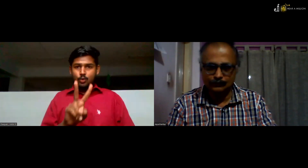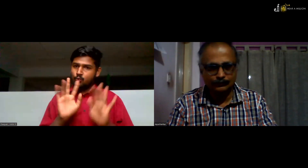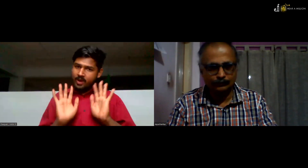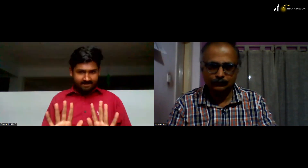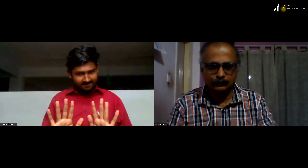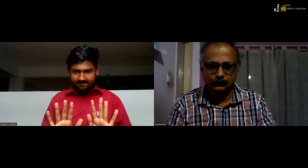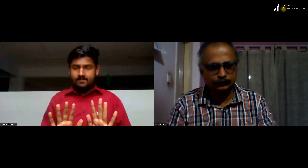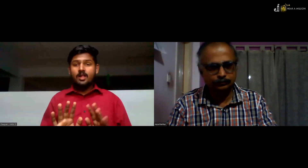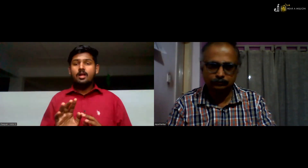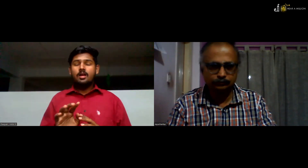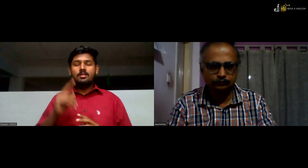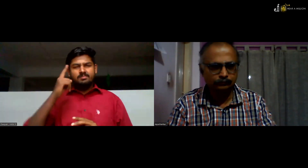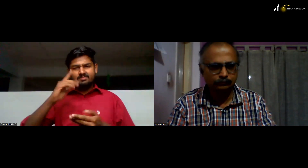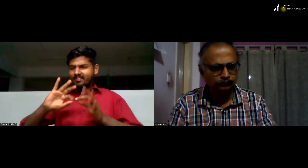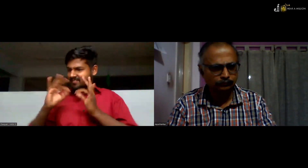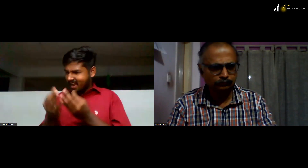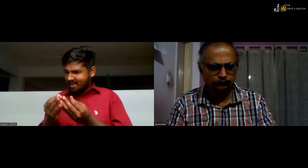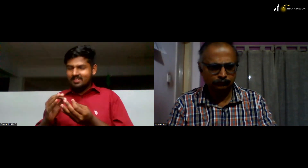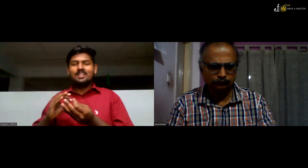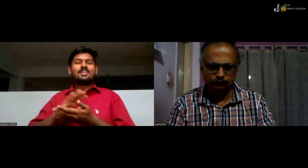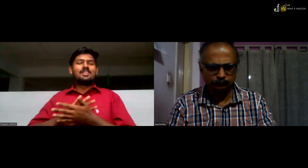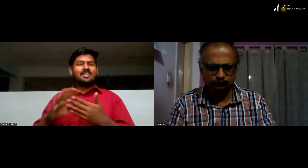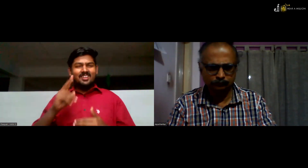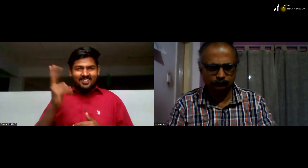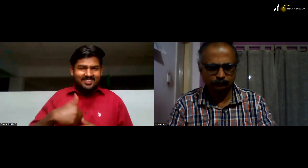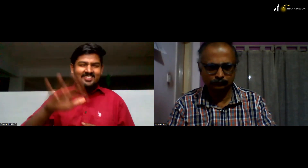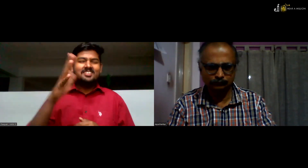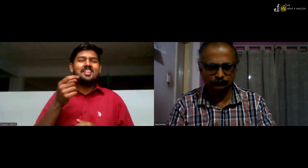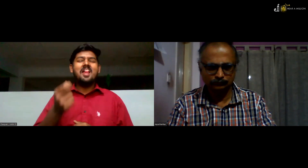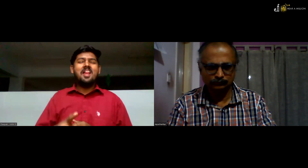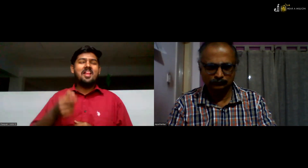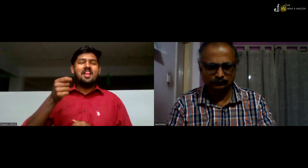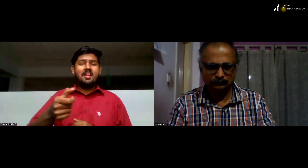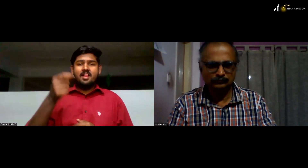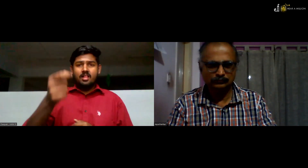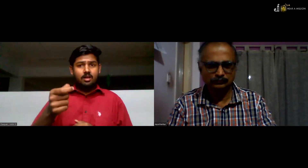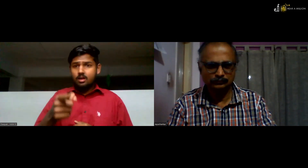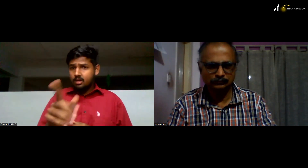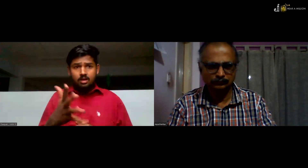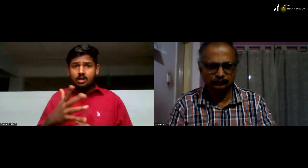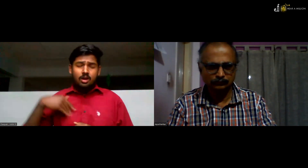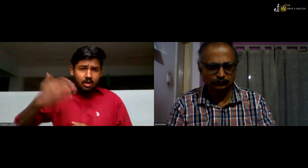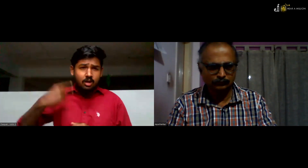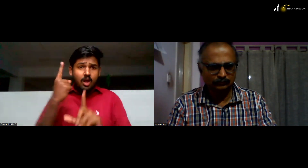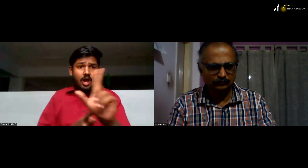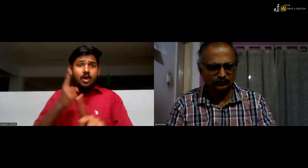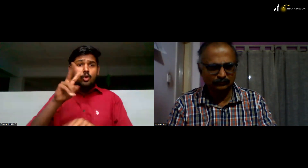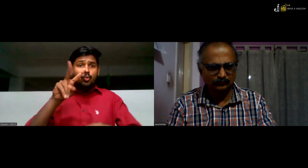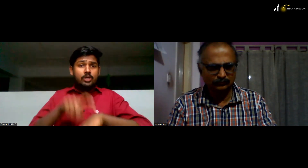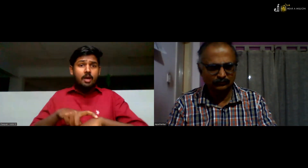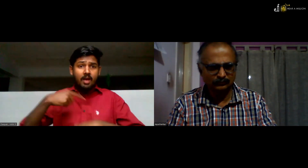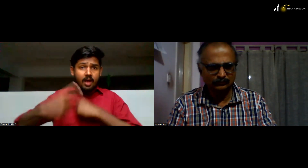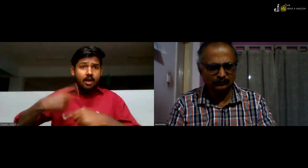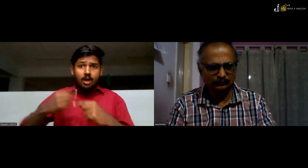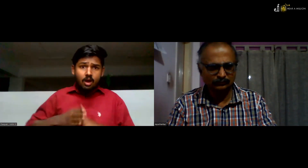have family, like you have two children, your wife. So in the family, like, do you think